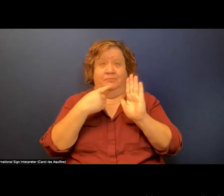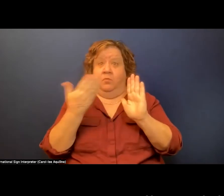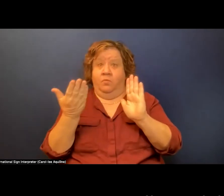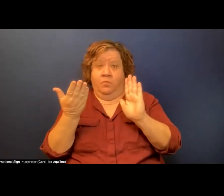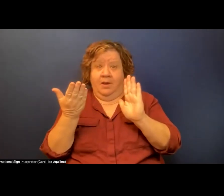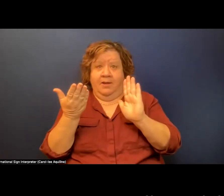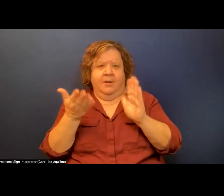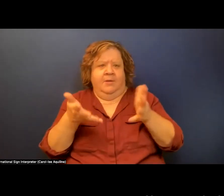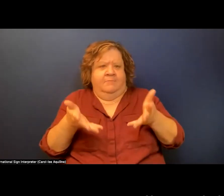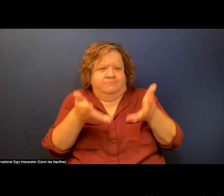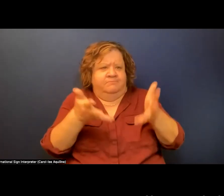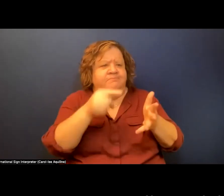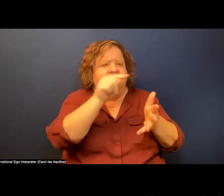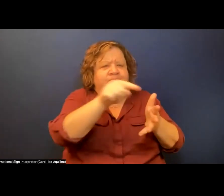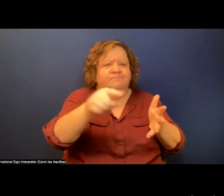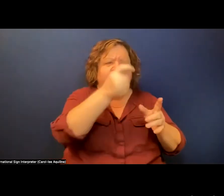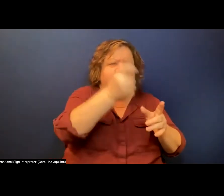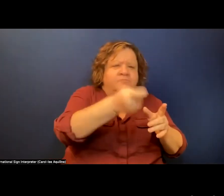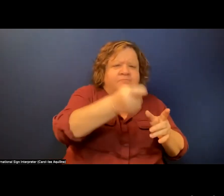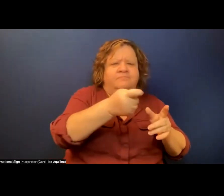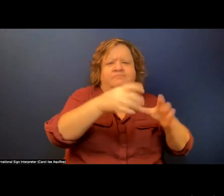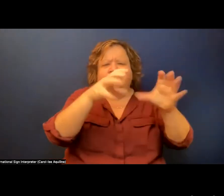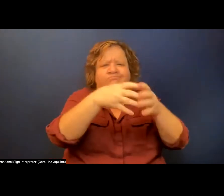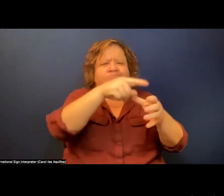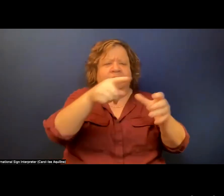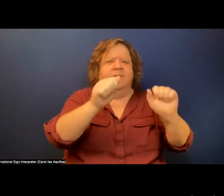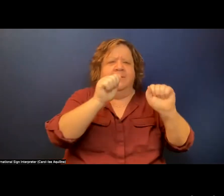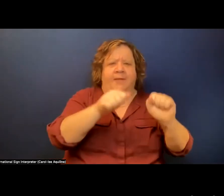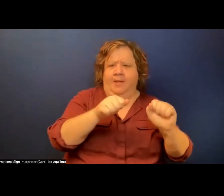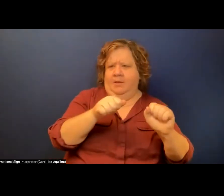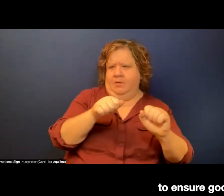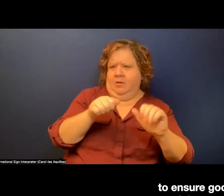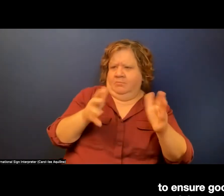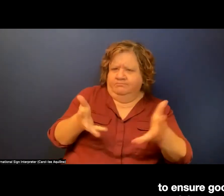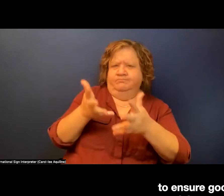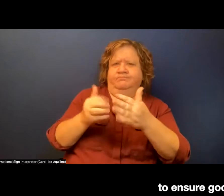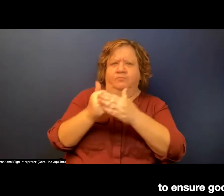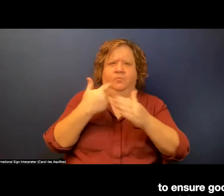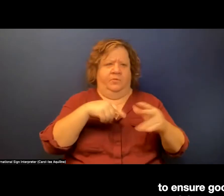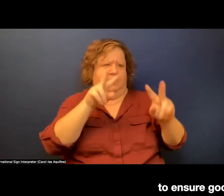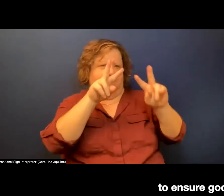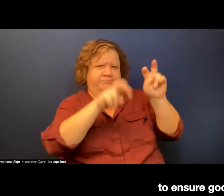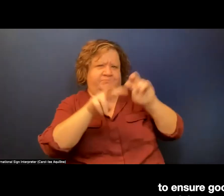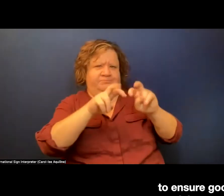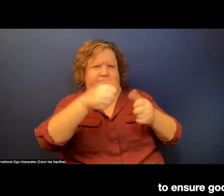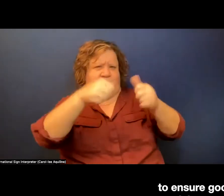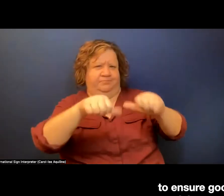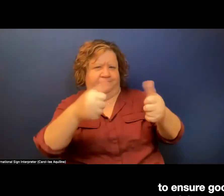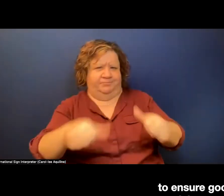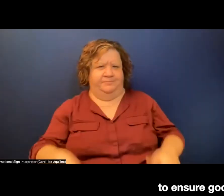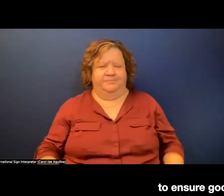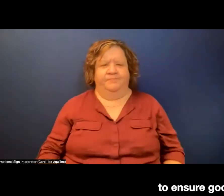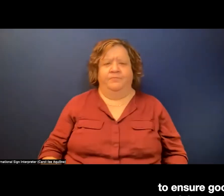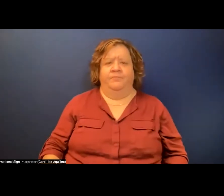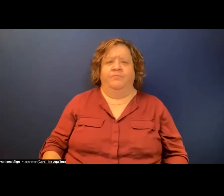we trained Isange one-stop centers, supporting victims of violence to ensure good understanding of